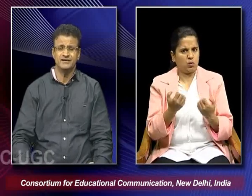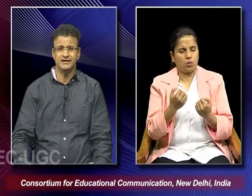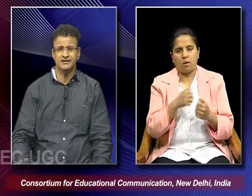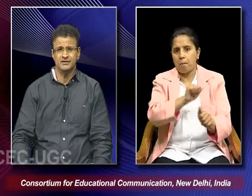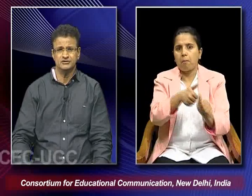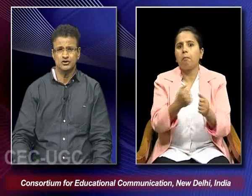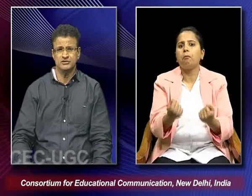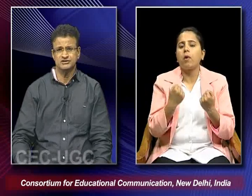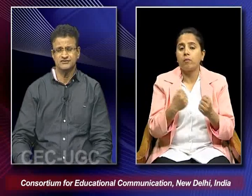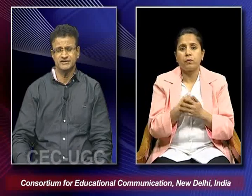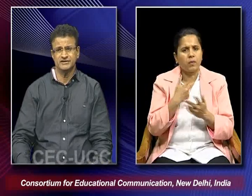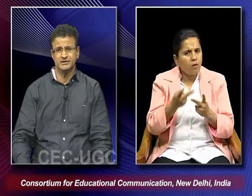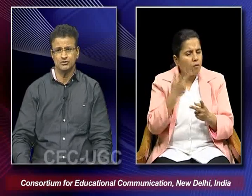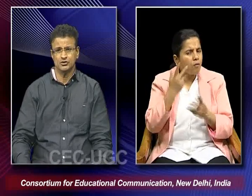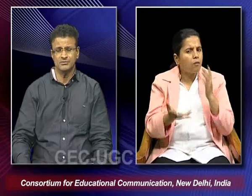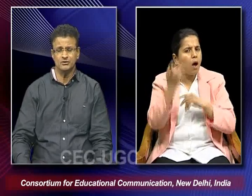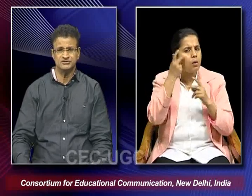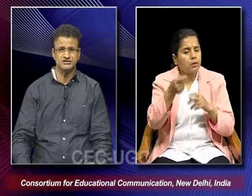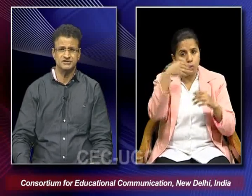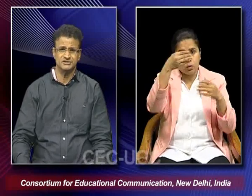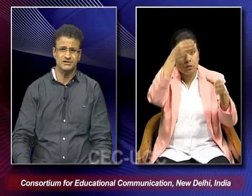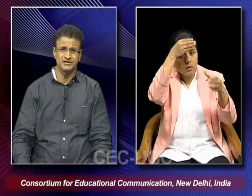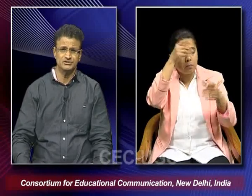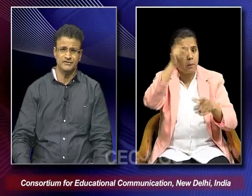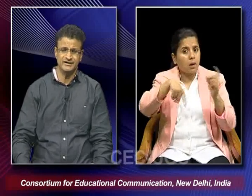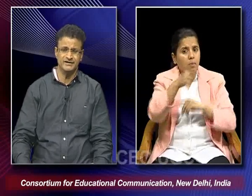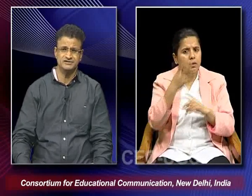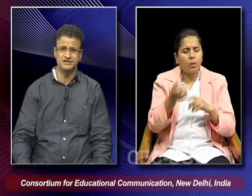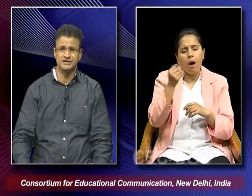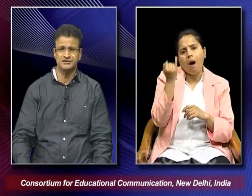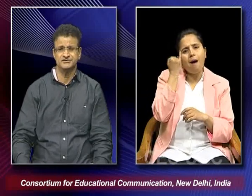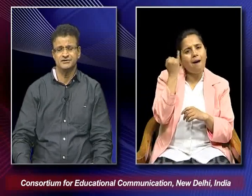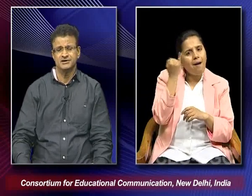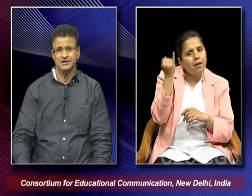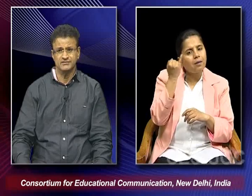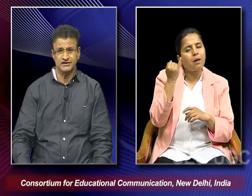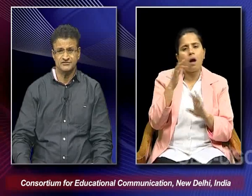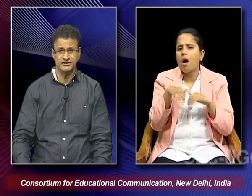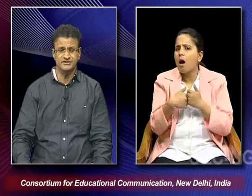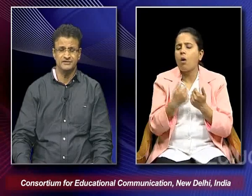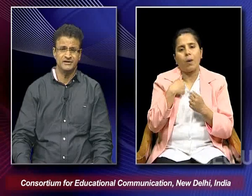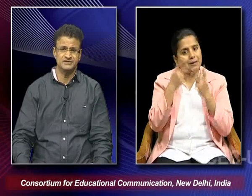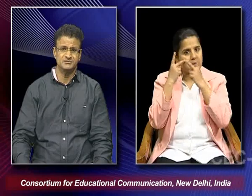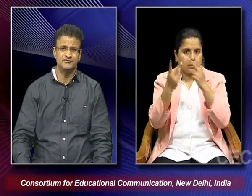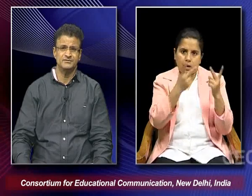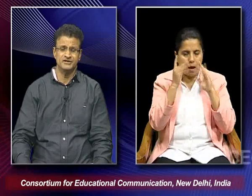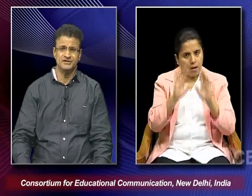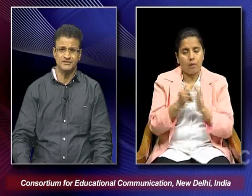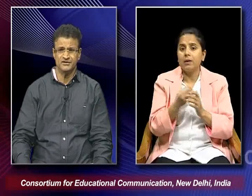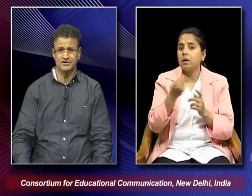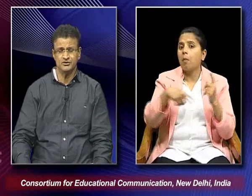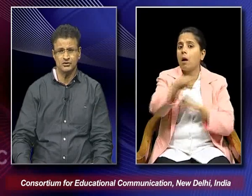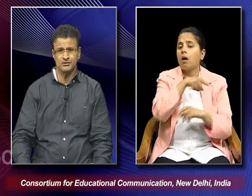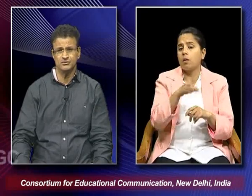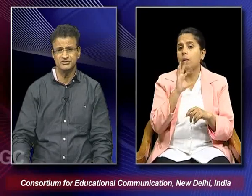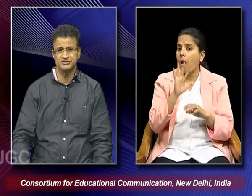find that how scholars, when they talk about such kinds of ideas, as we have seen that some of them they